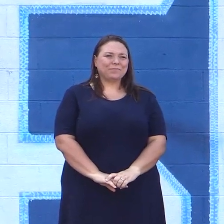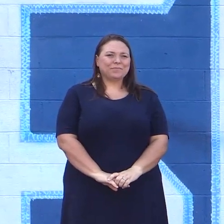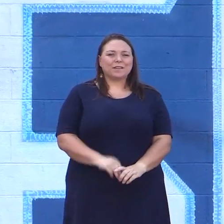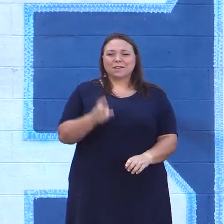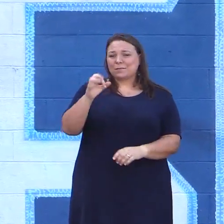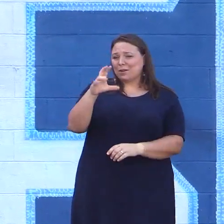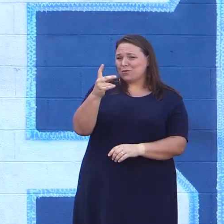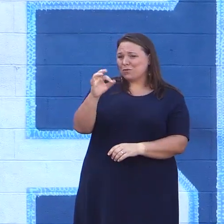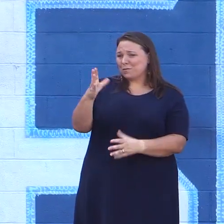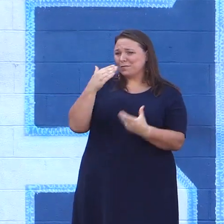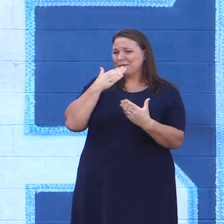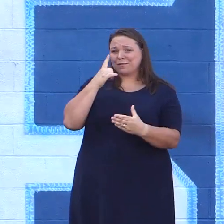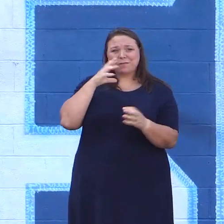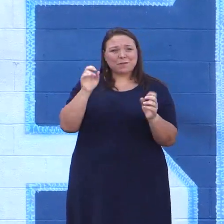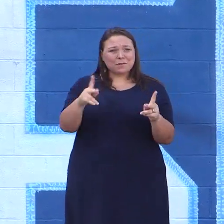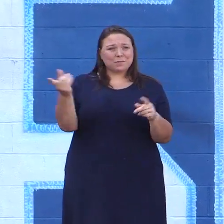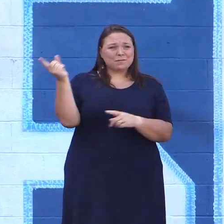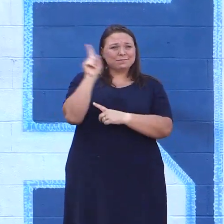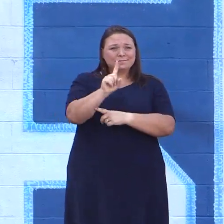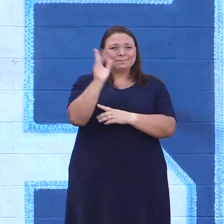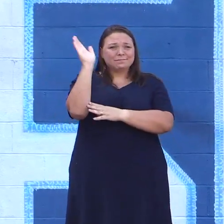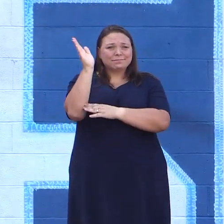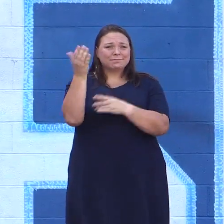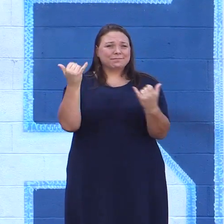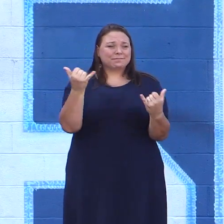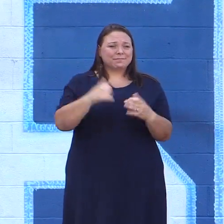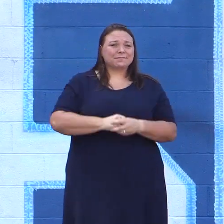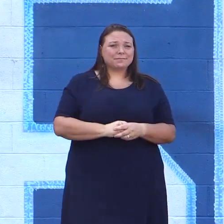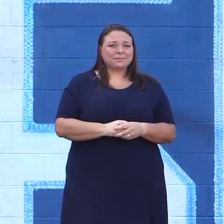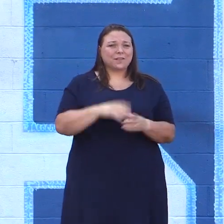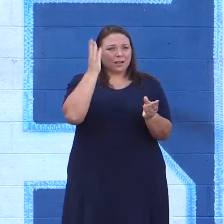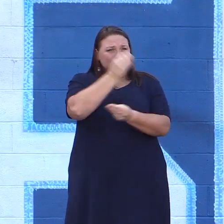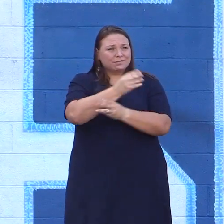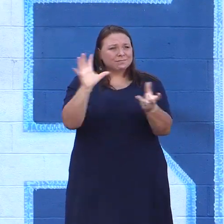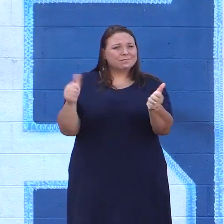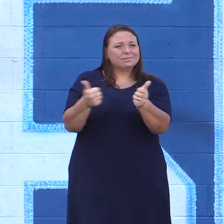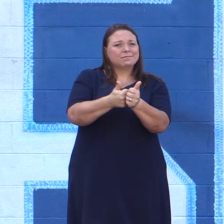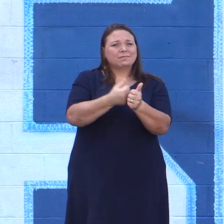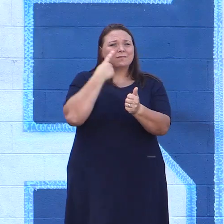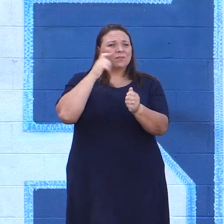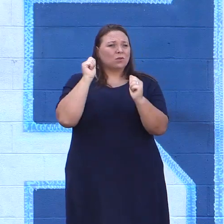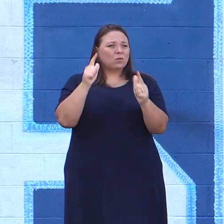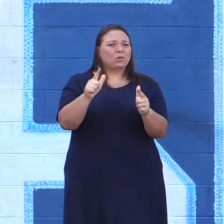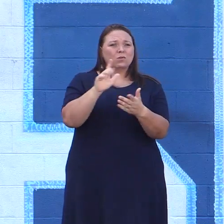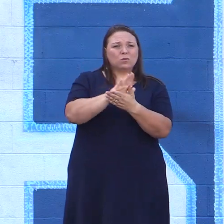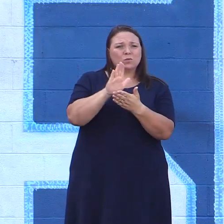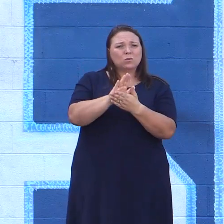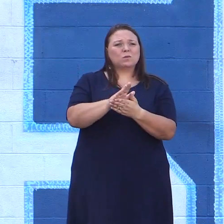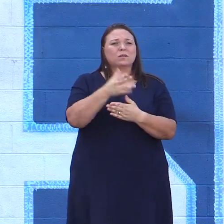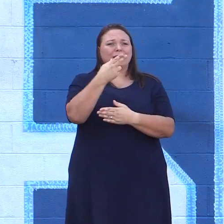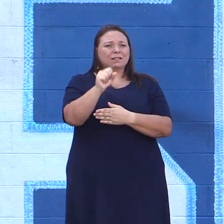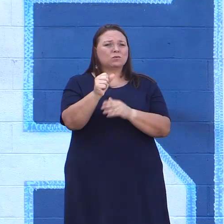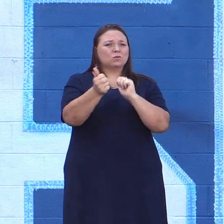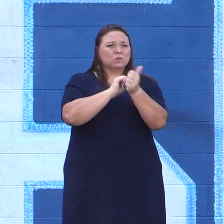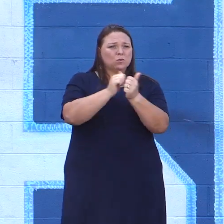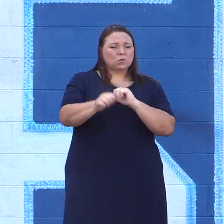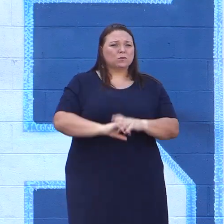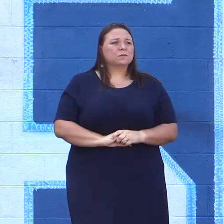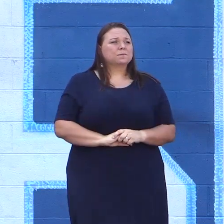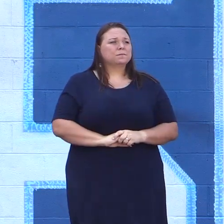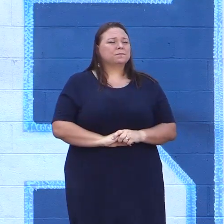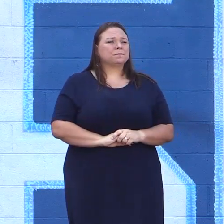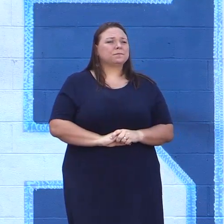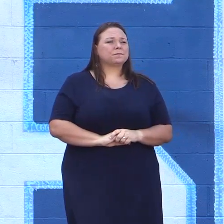Mayor Cooper, thank you for the opportunity to speak here today and provide an update on Metro Nashville Public Schools high school sports.